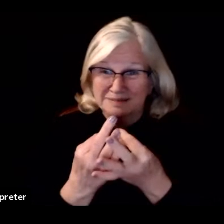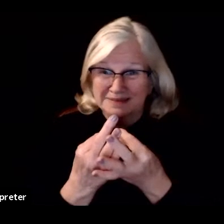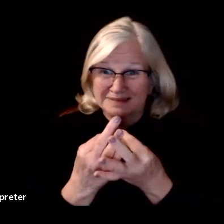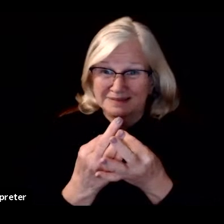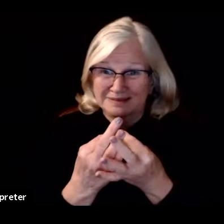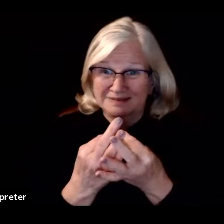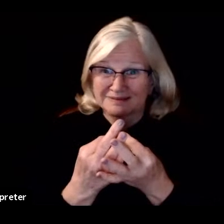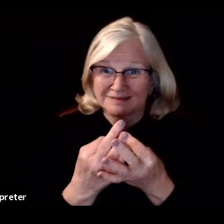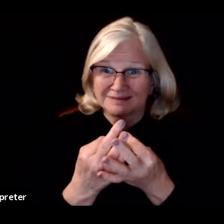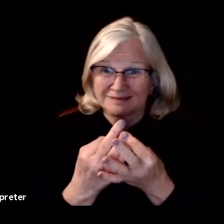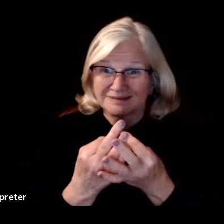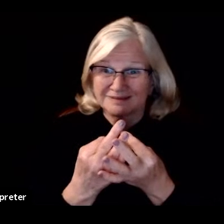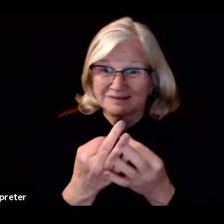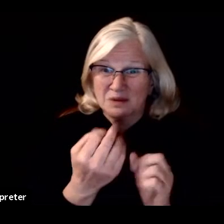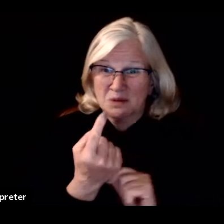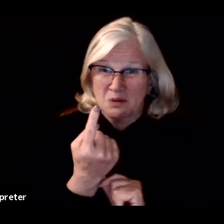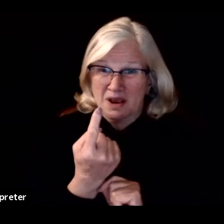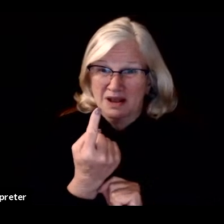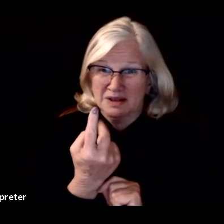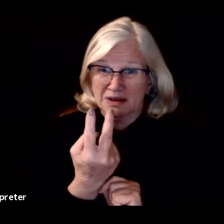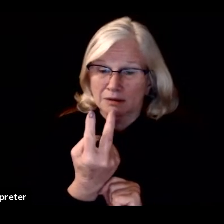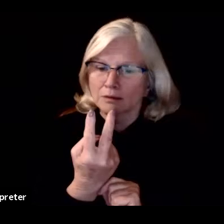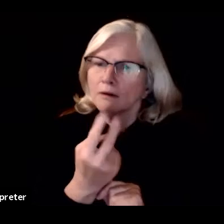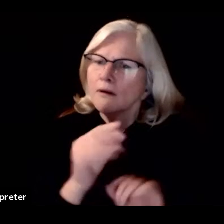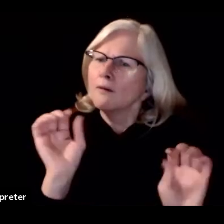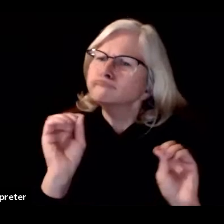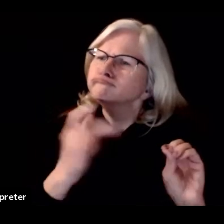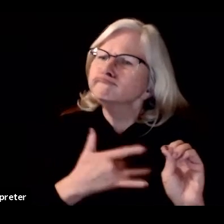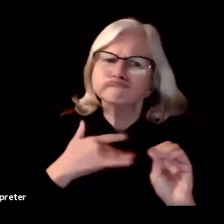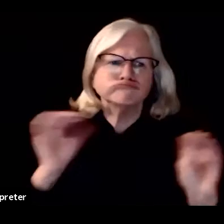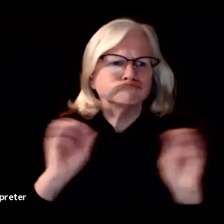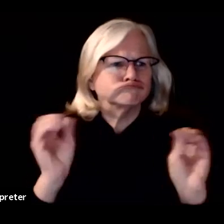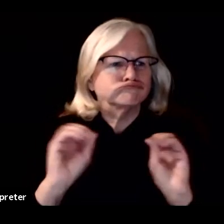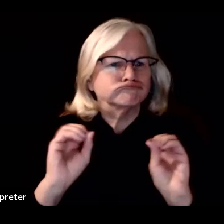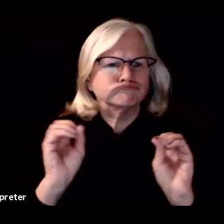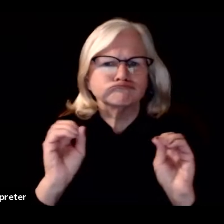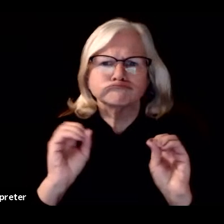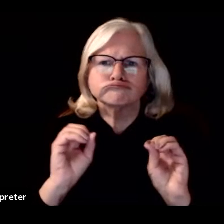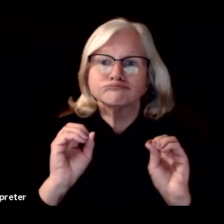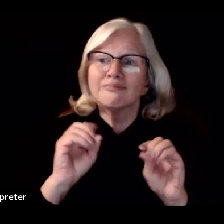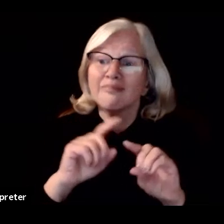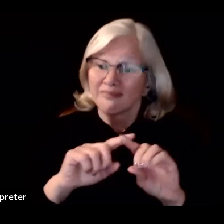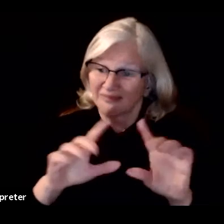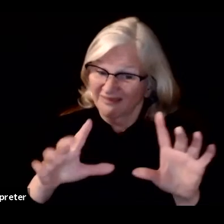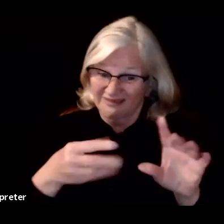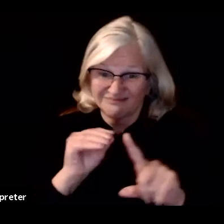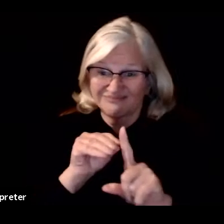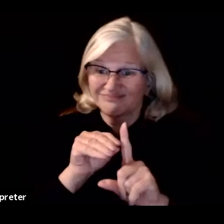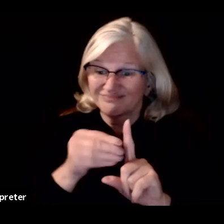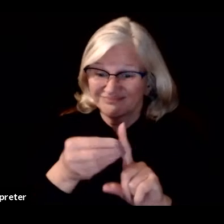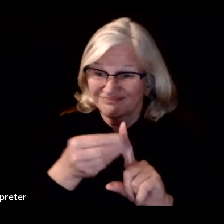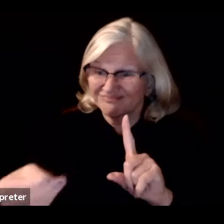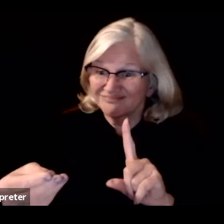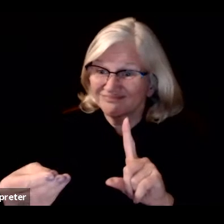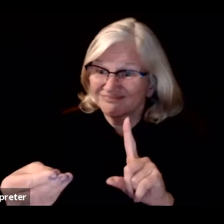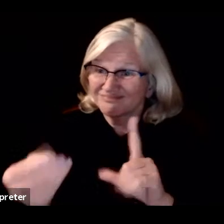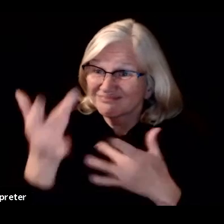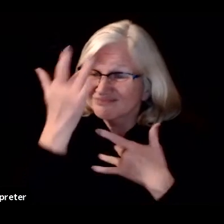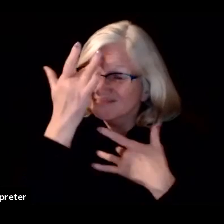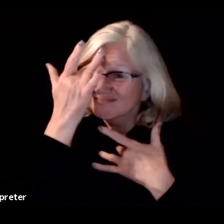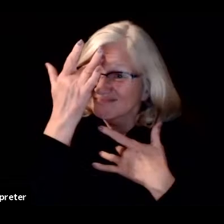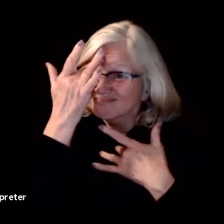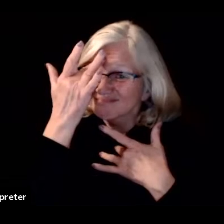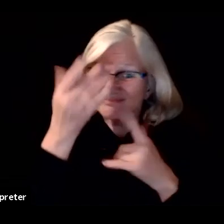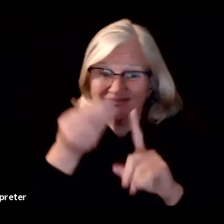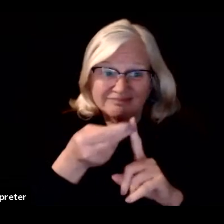Minnesotan, you need to be extra careful. Everybody needs to consider how to limit their interactions at this